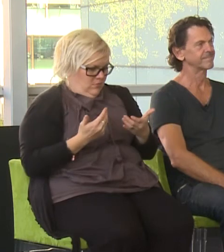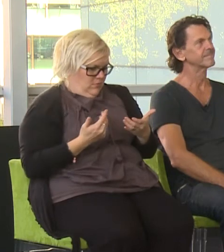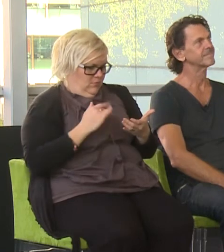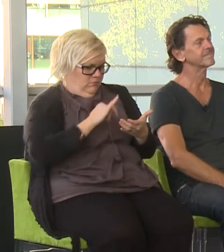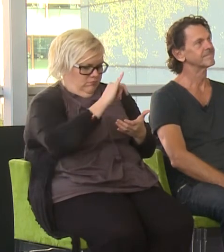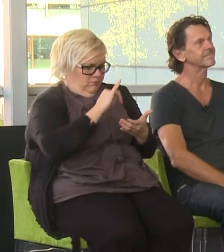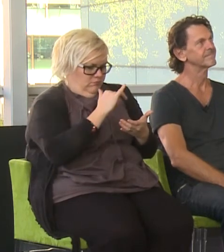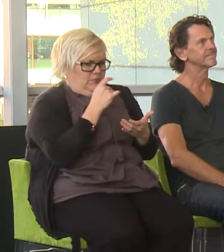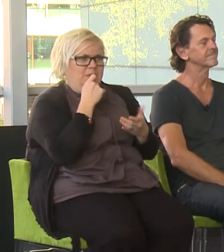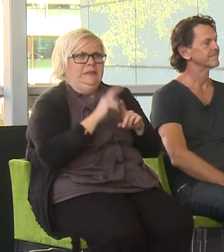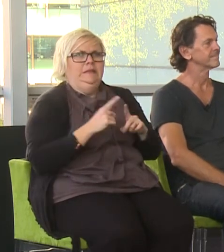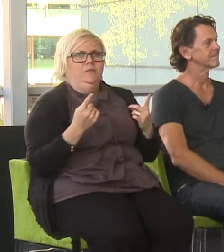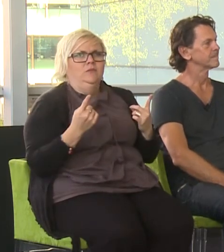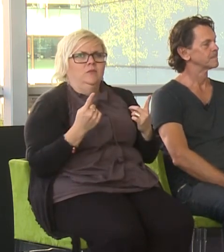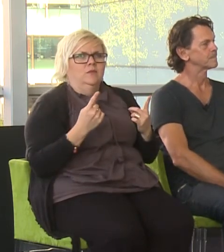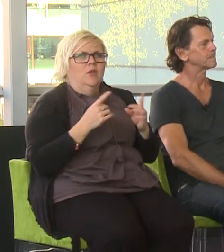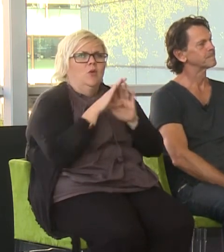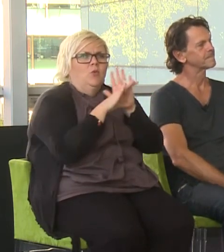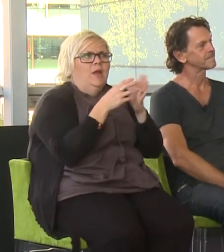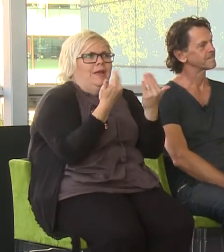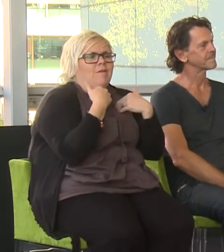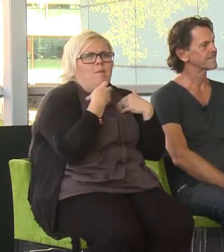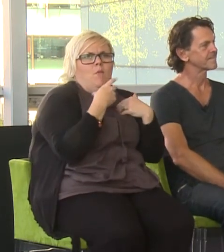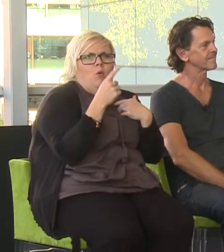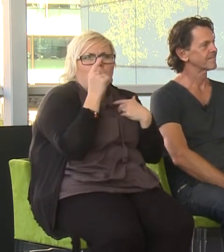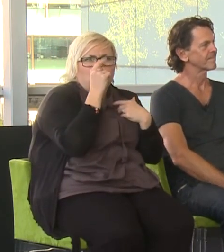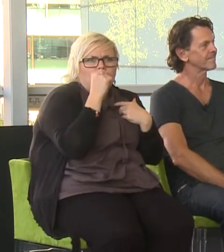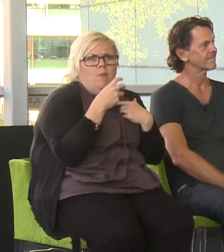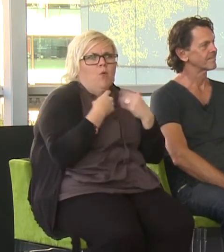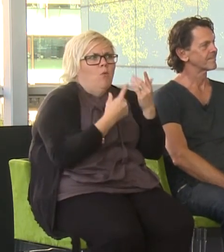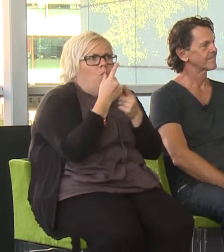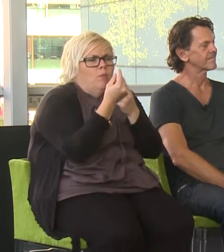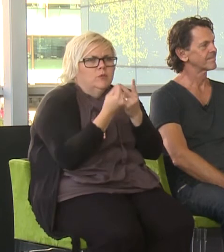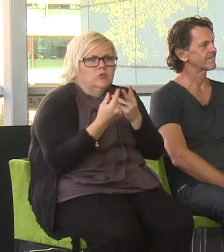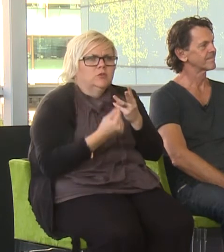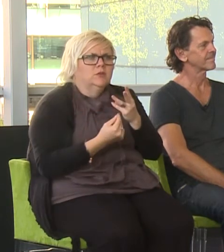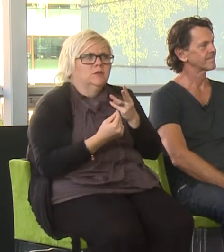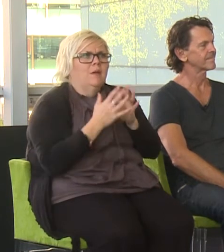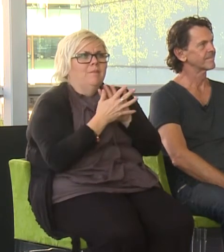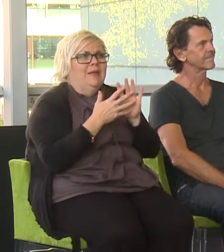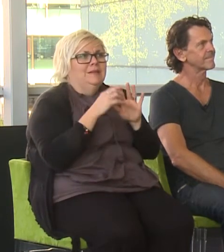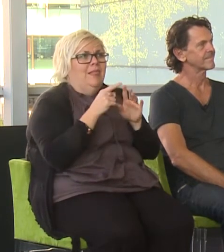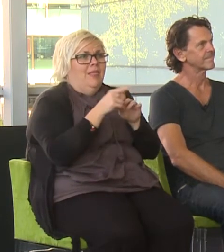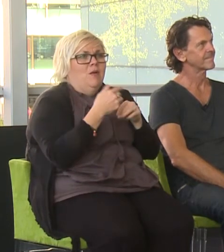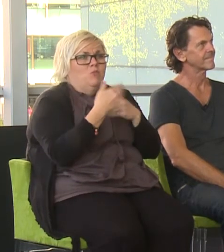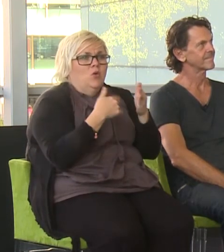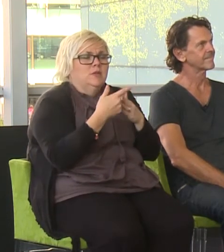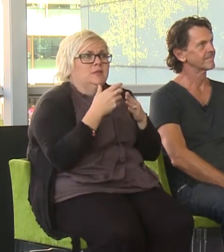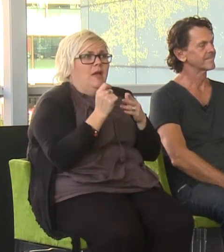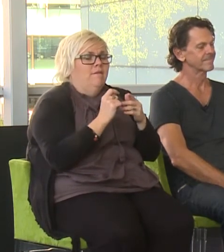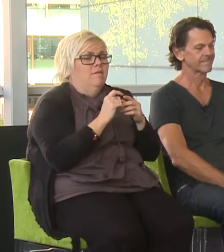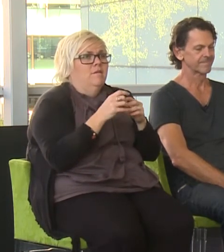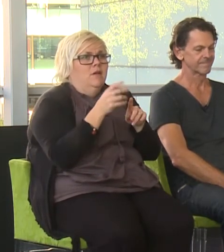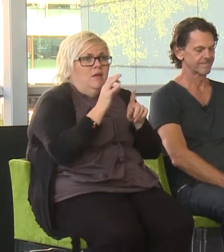technology provides more possibility, more options, and this prototyping process goes back and forth and eats into precious